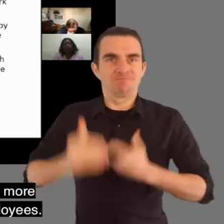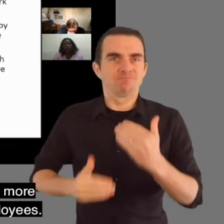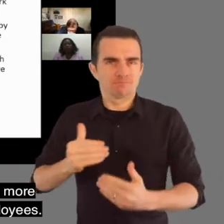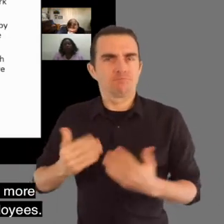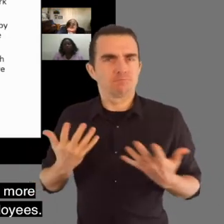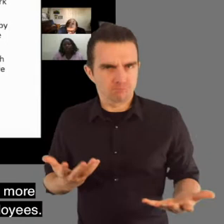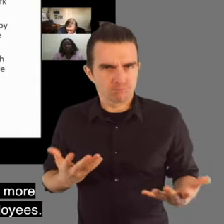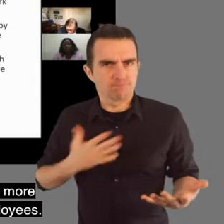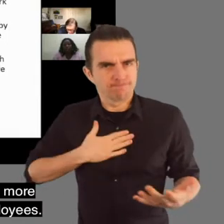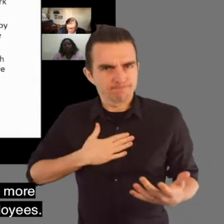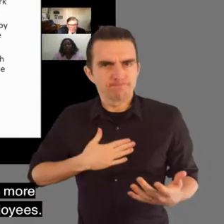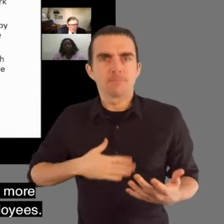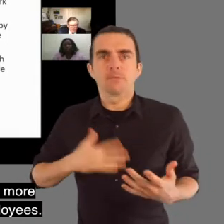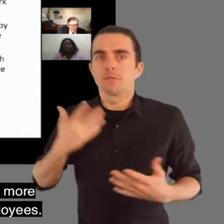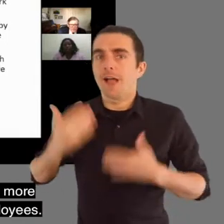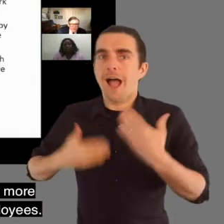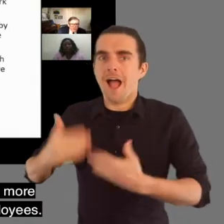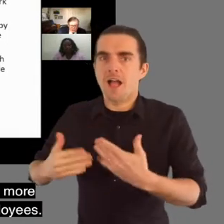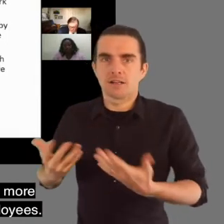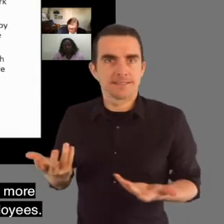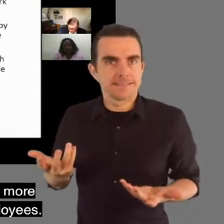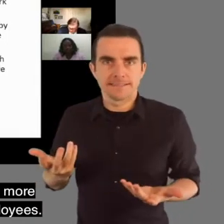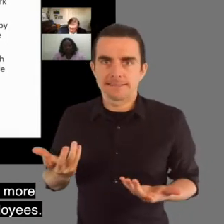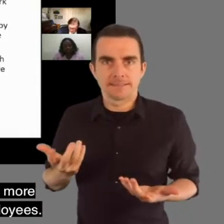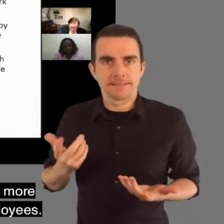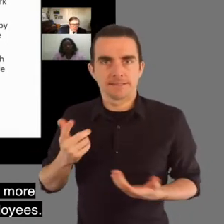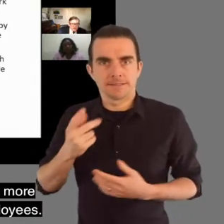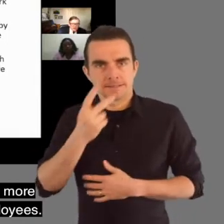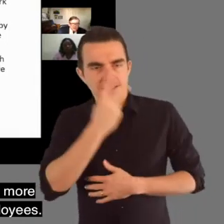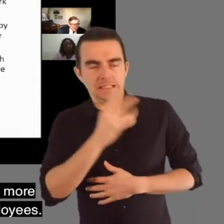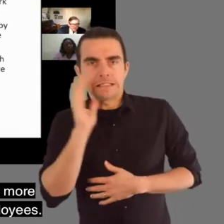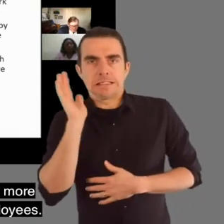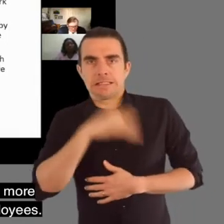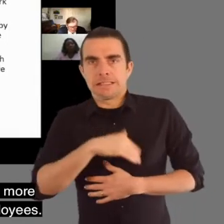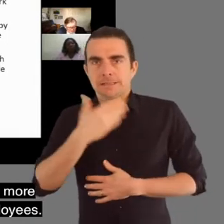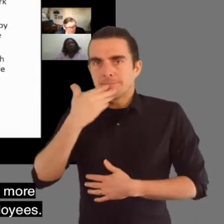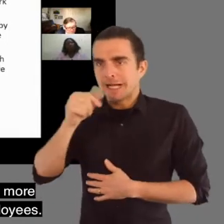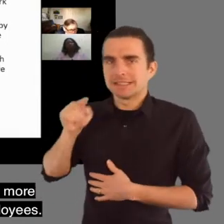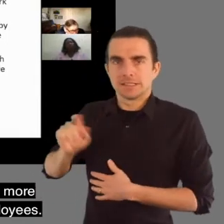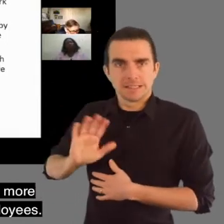often more reliable than non-disabled employees.